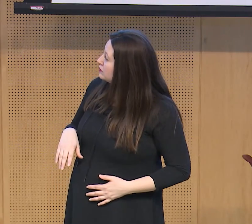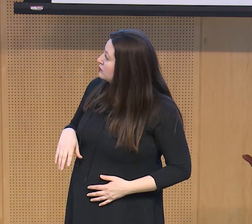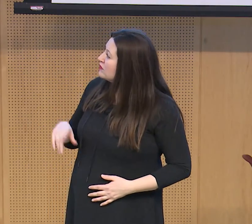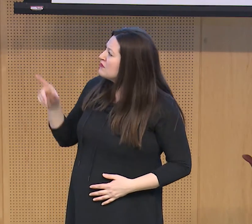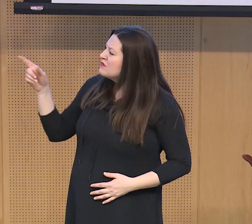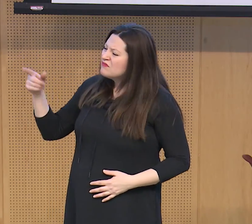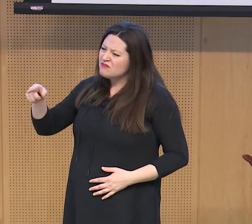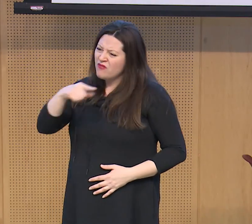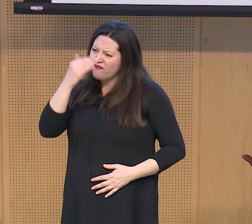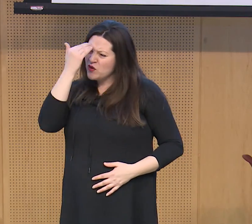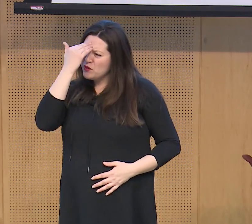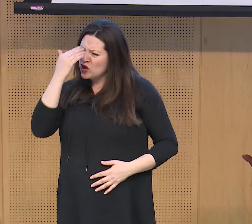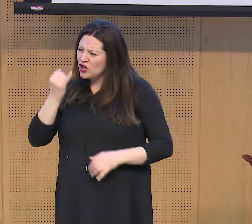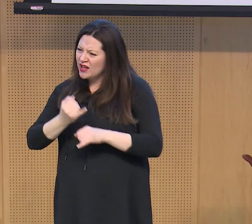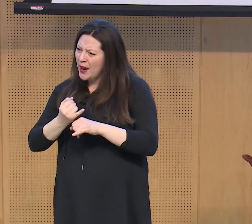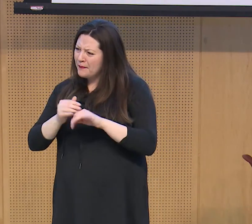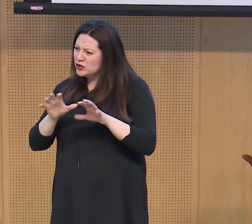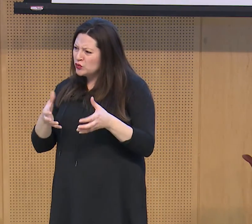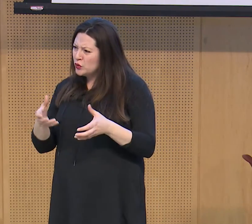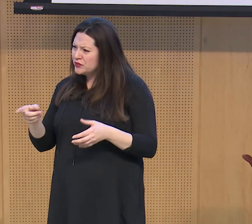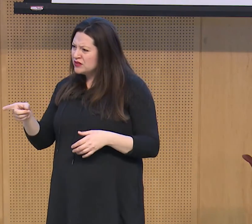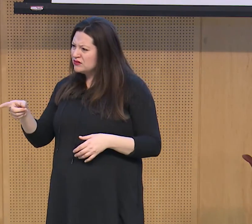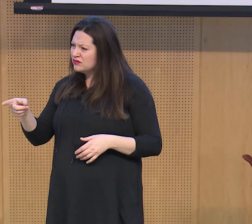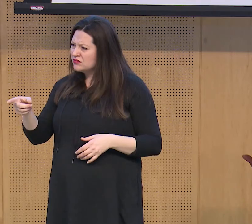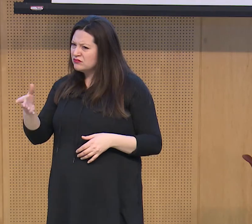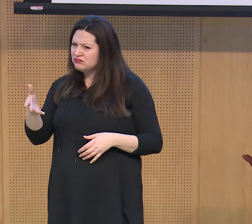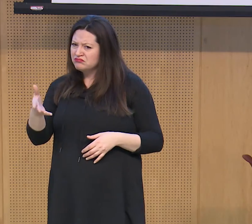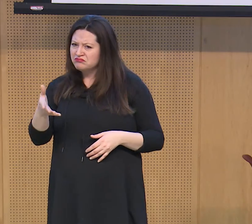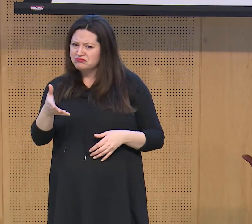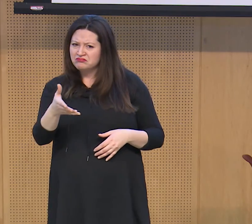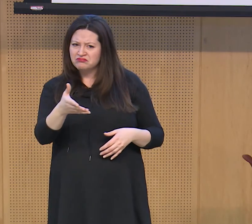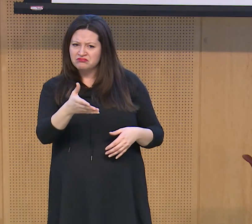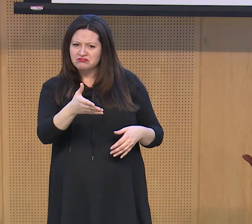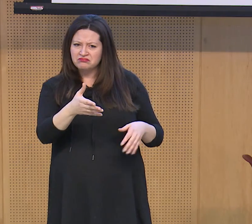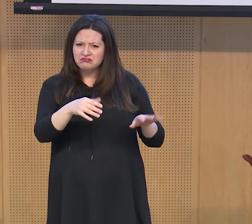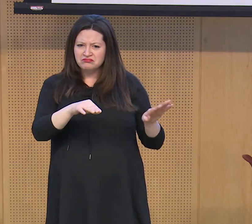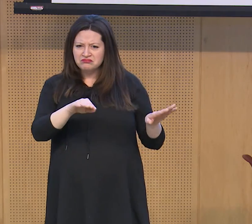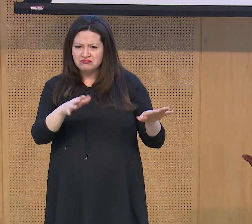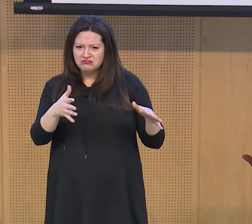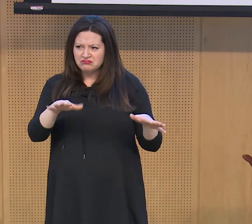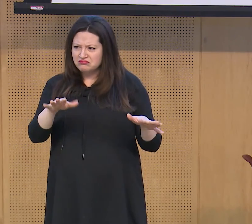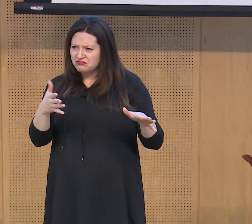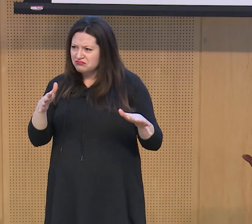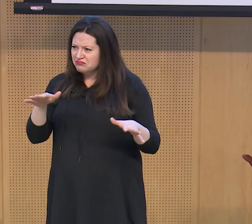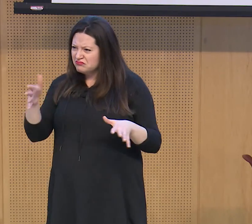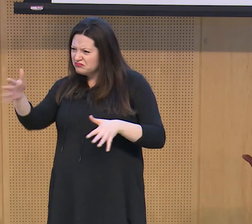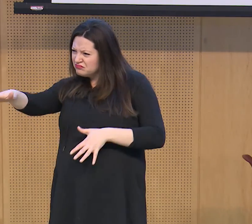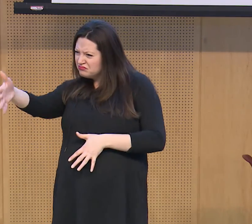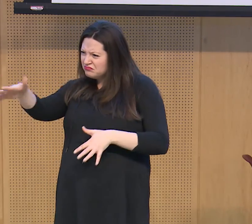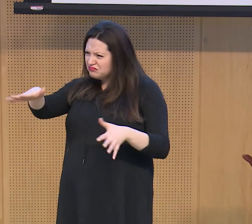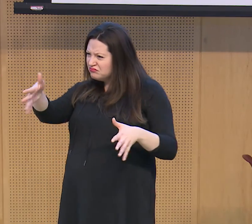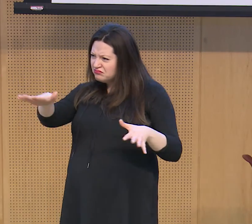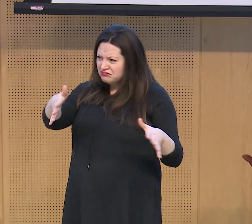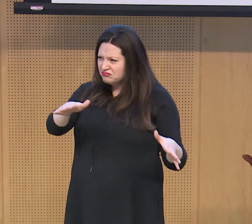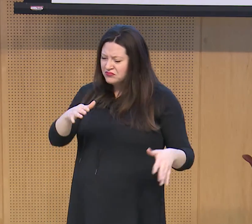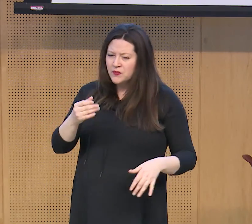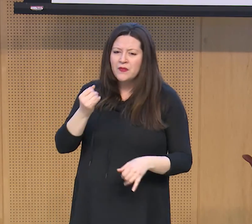catering policies that go along with it. Are you familiar with campus groups? Does anyone use campus groups, or you ever heard of campus